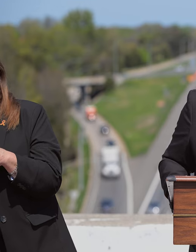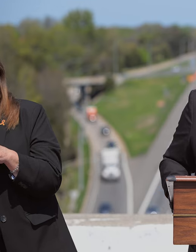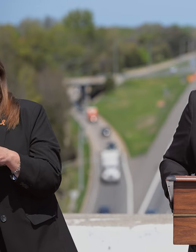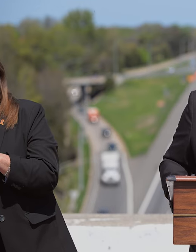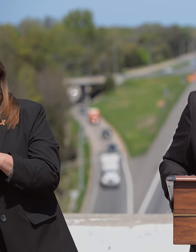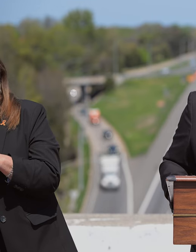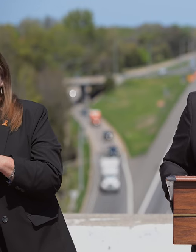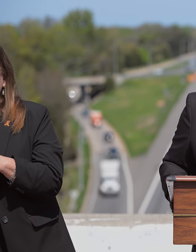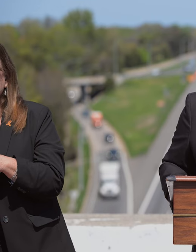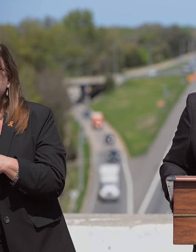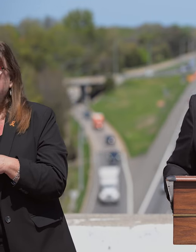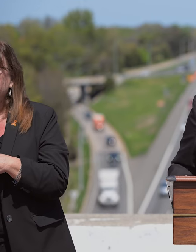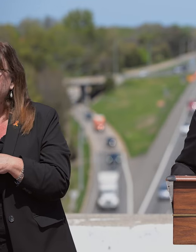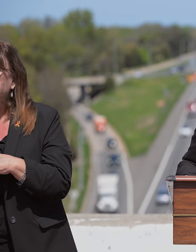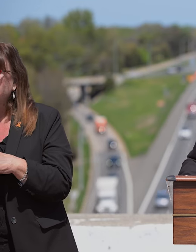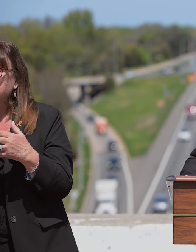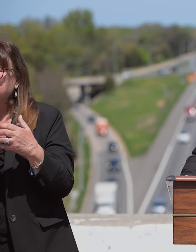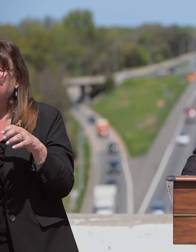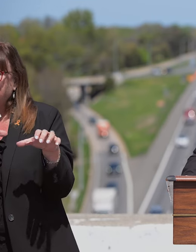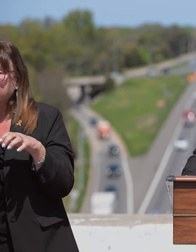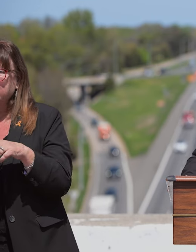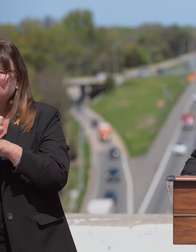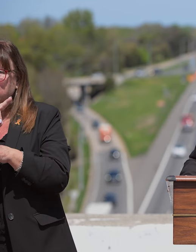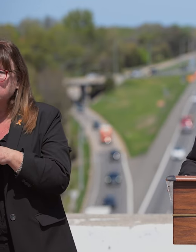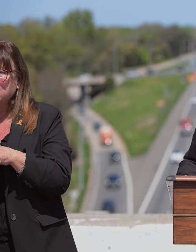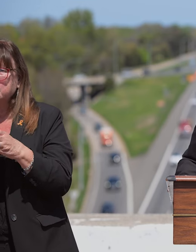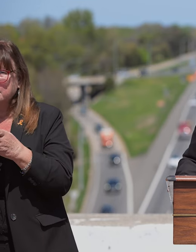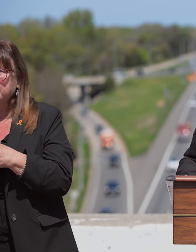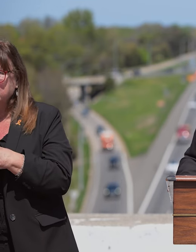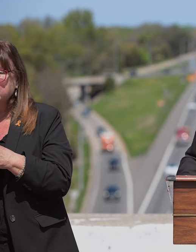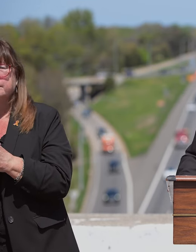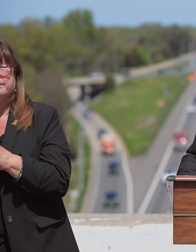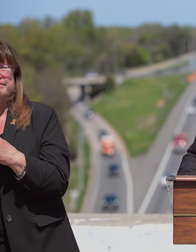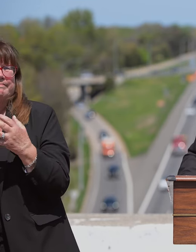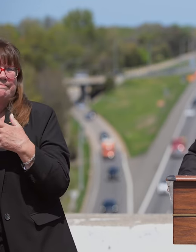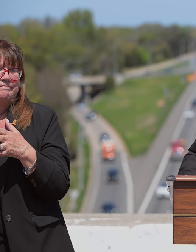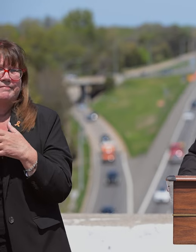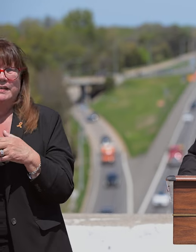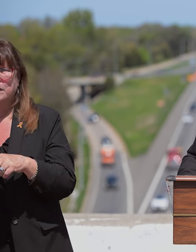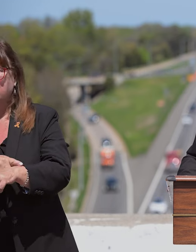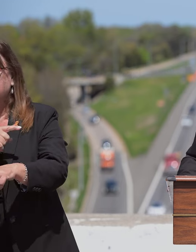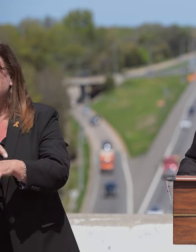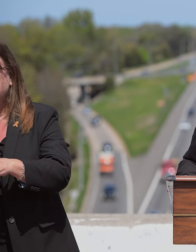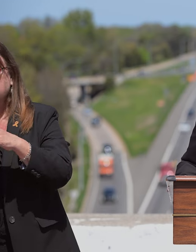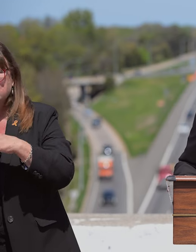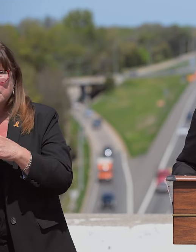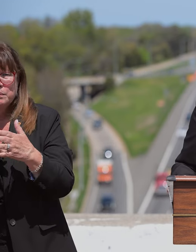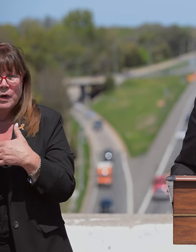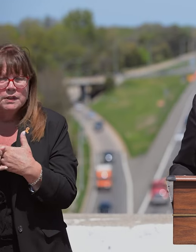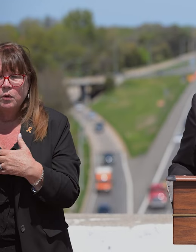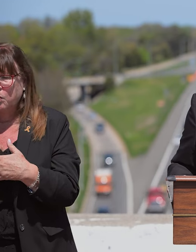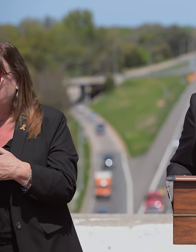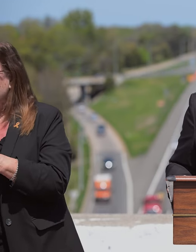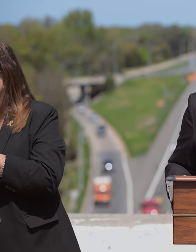Every day, there are about 300 active work zones in Maryland. Whether it's a long-term construction project